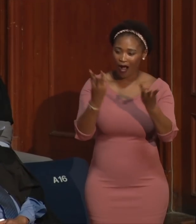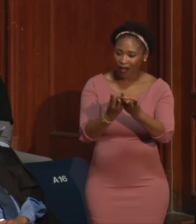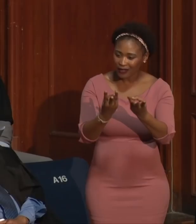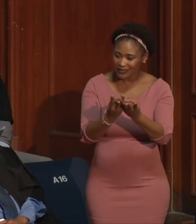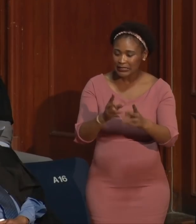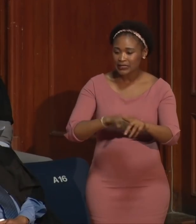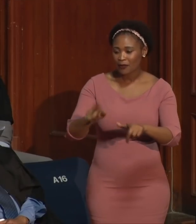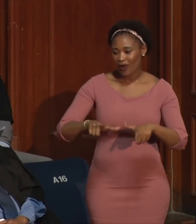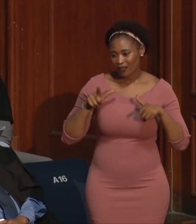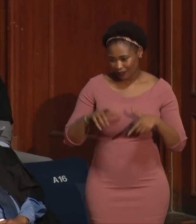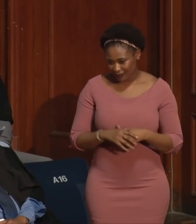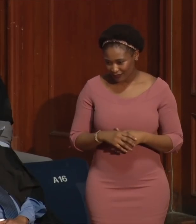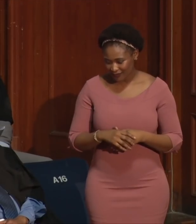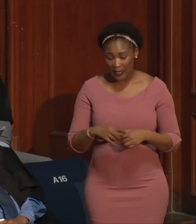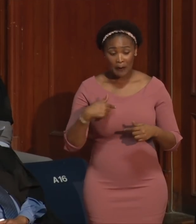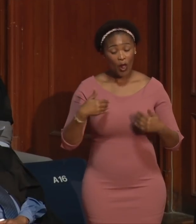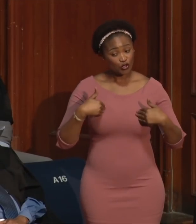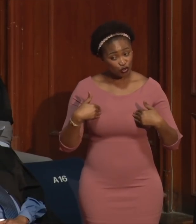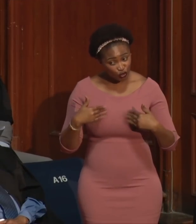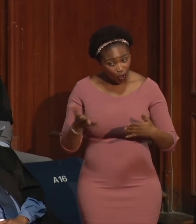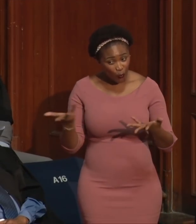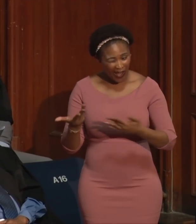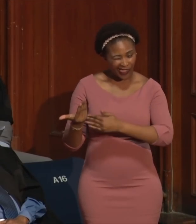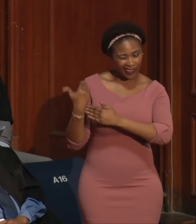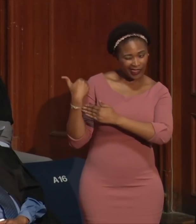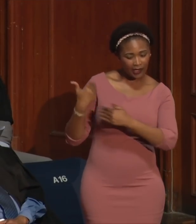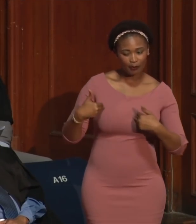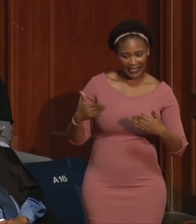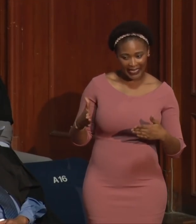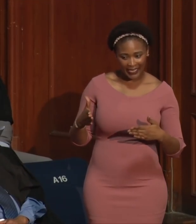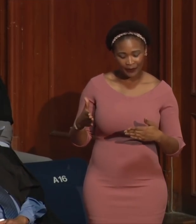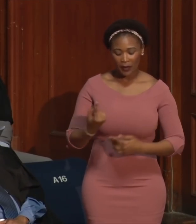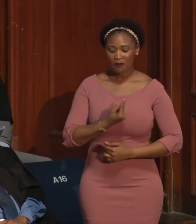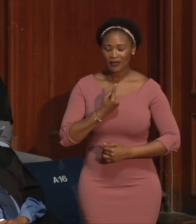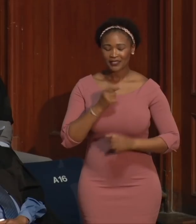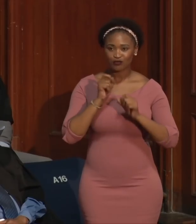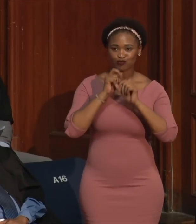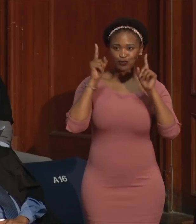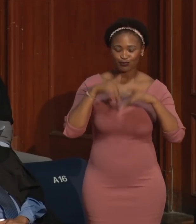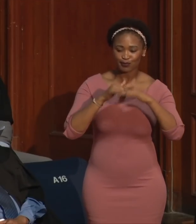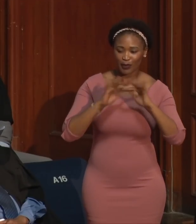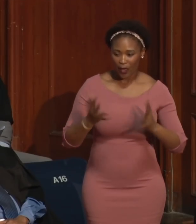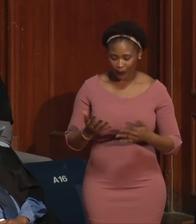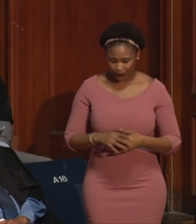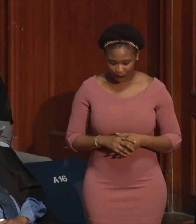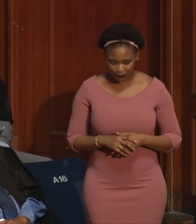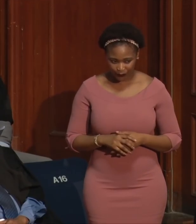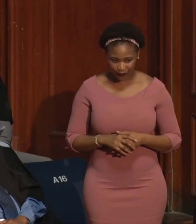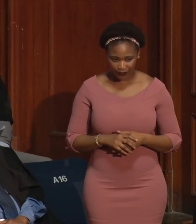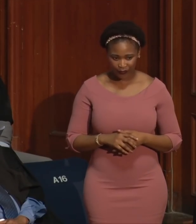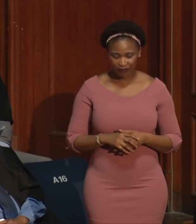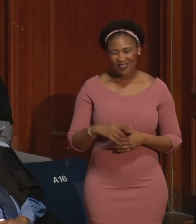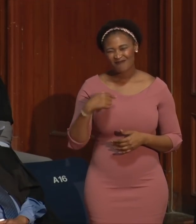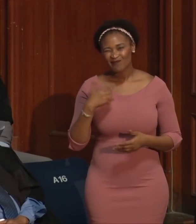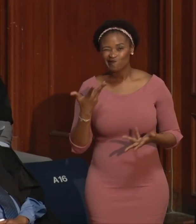lifetime. Let me begin at the beginning of my journey of building greater self-awareness and personal mastery. I must